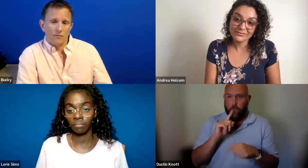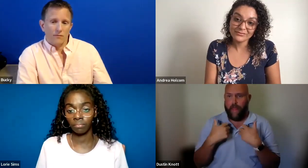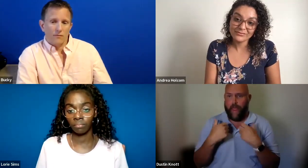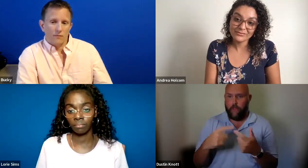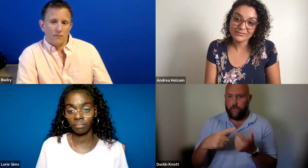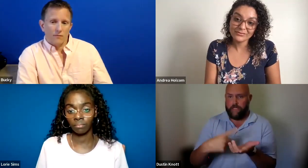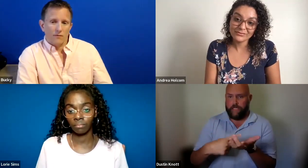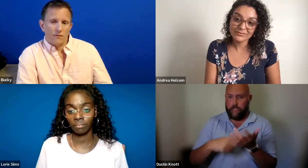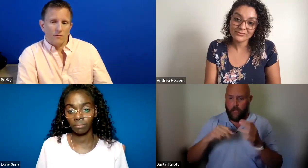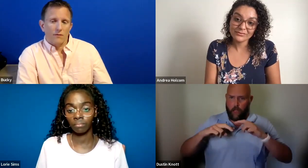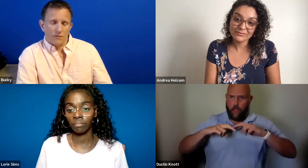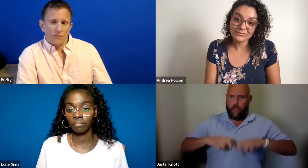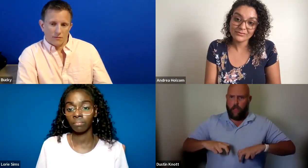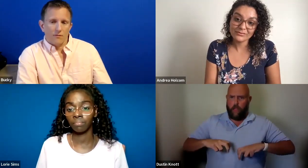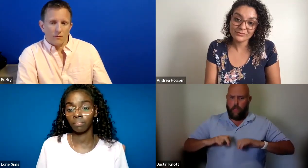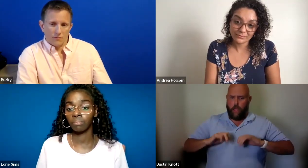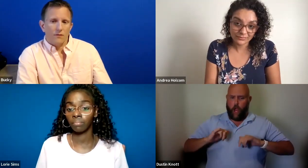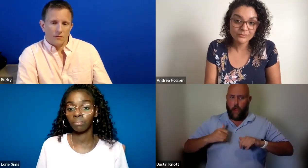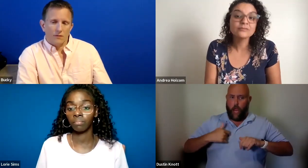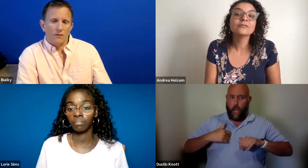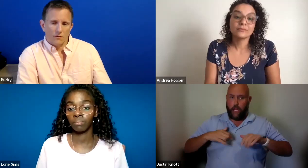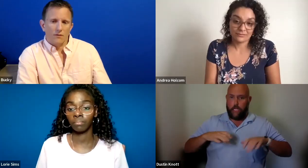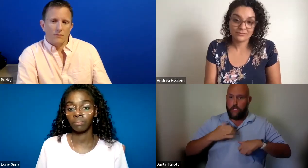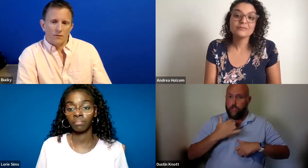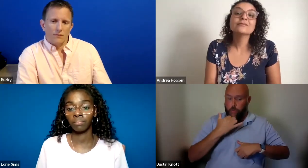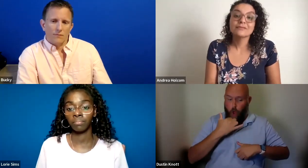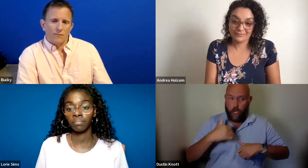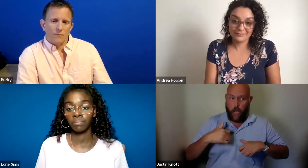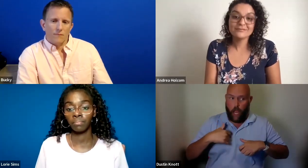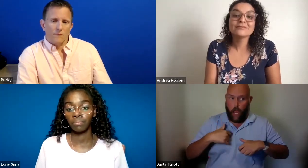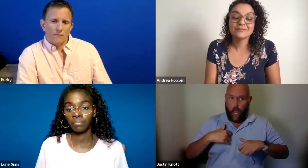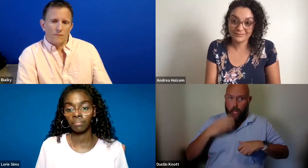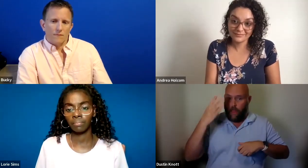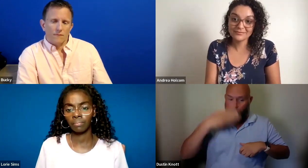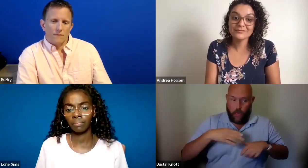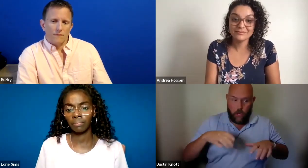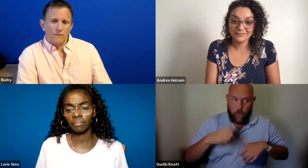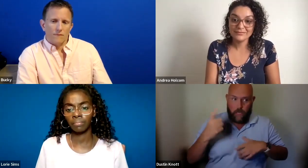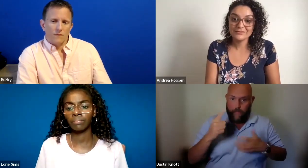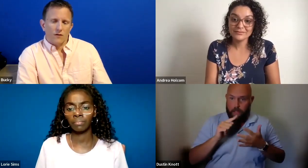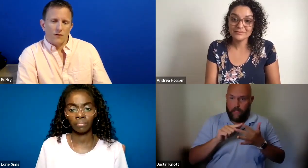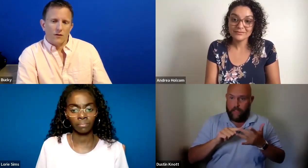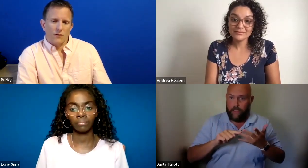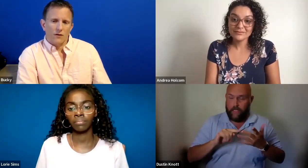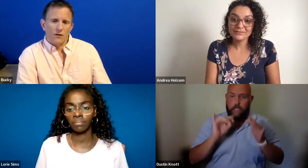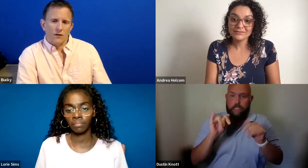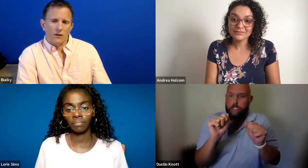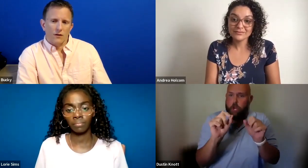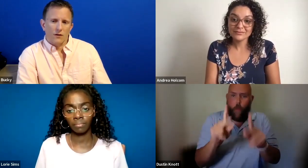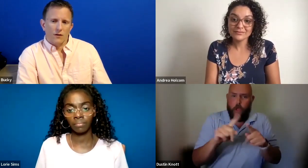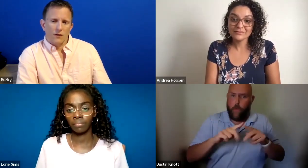called out in general. But honestly, I think call outs are healthy, right? They lead to healthy discussions. They lead to sort of like